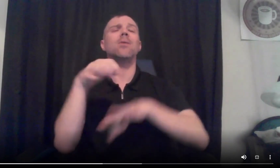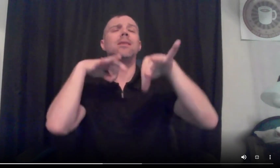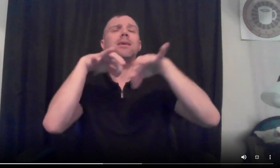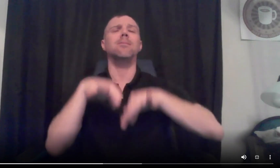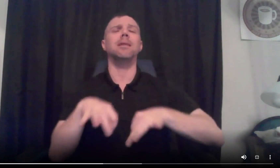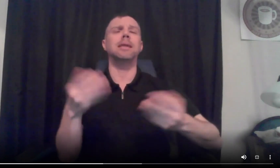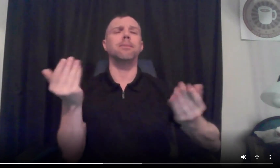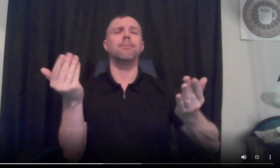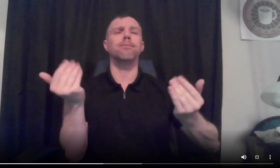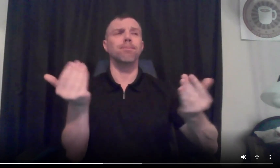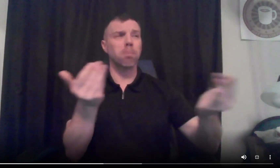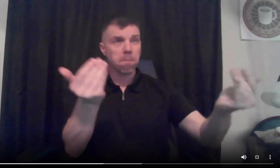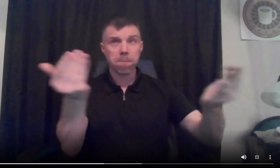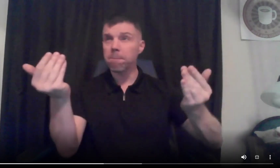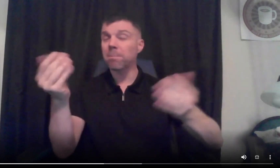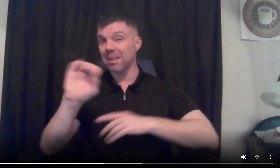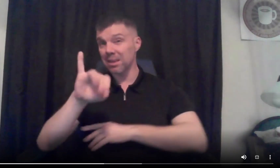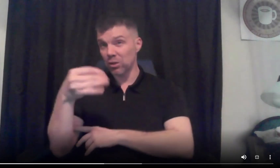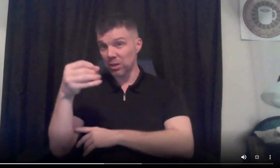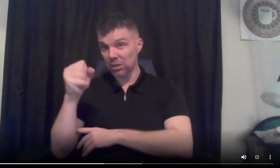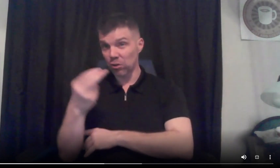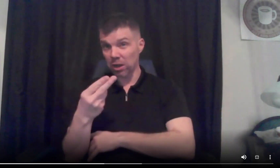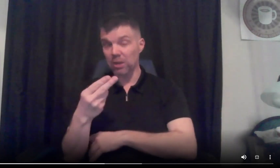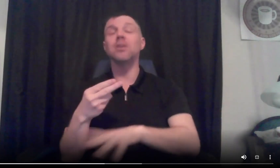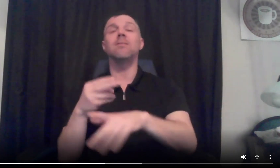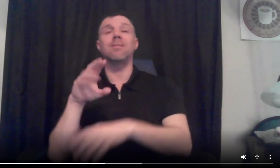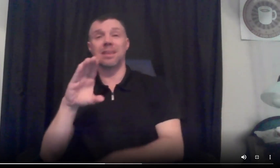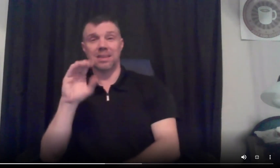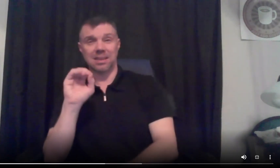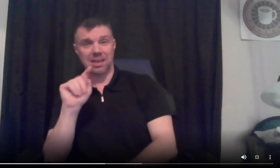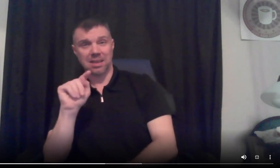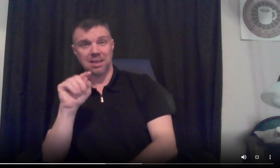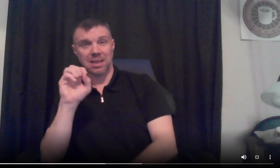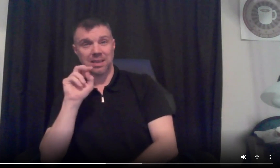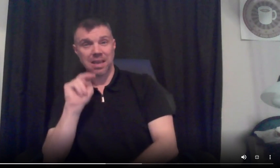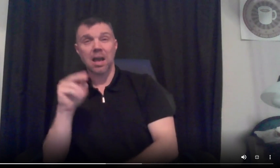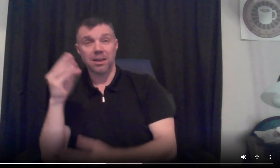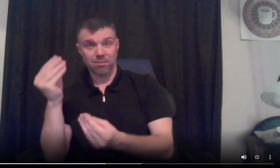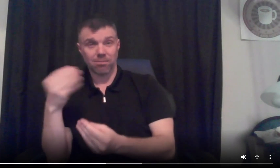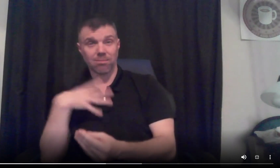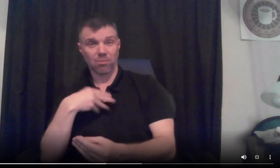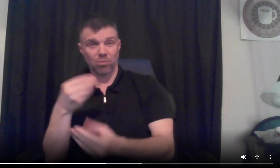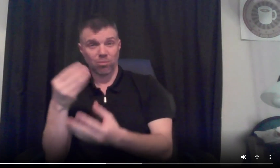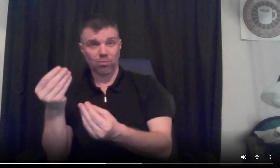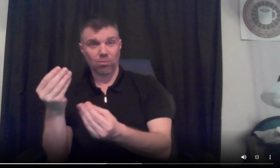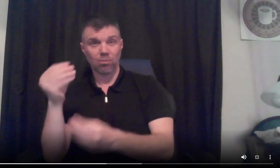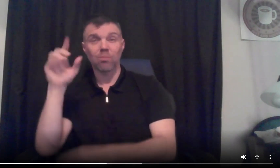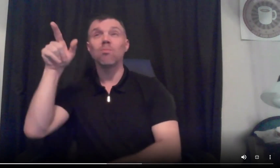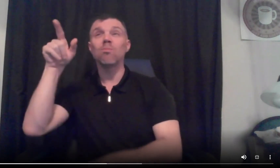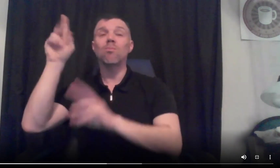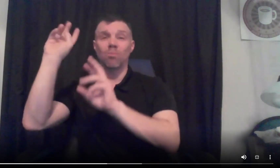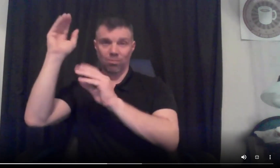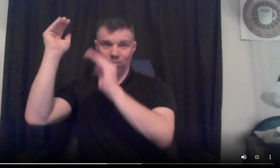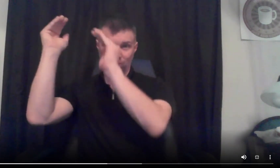attention. So explain a bit about what was going on in the South at the time. What did it look like?